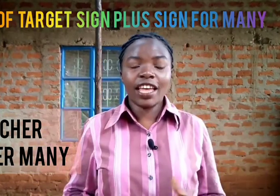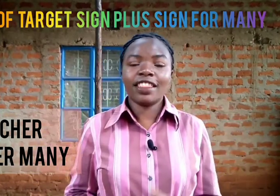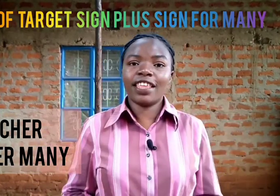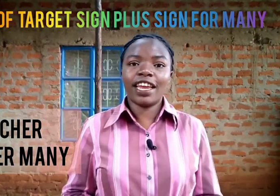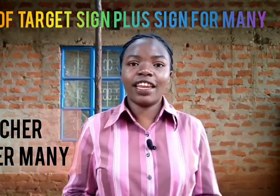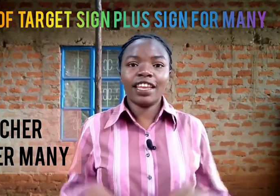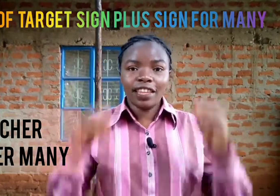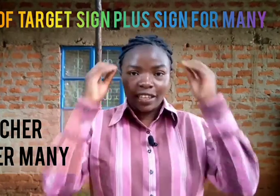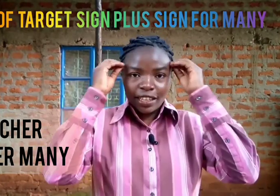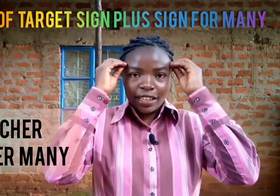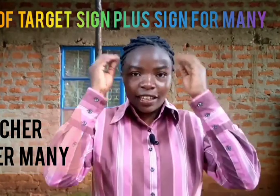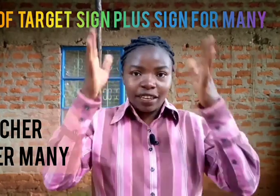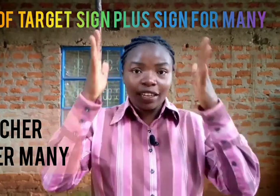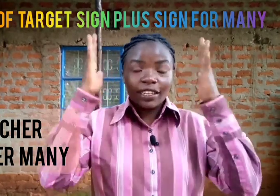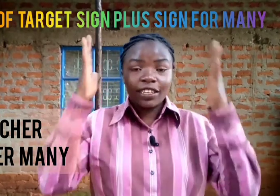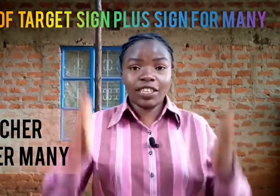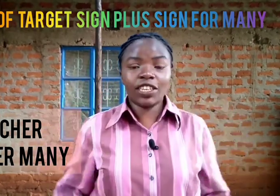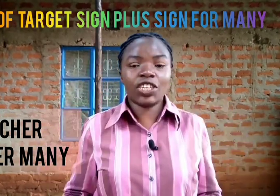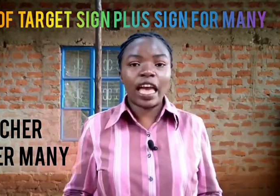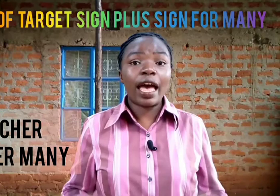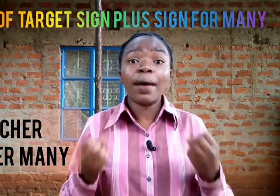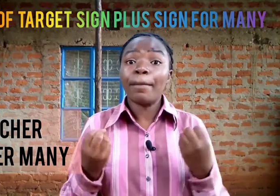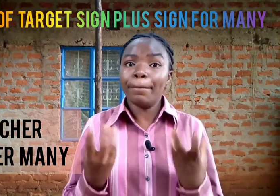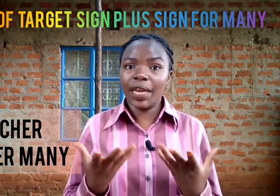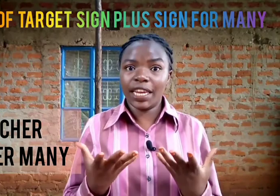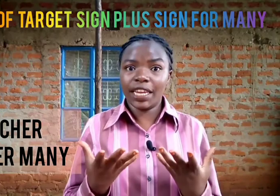then teachermeni.